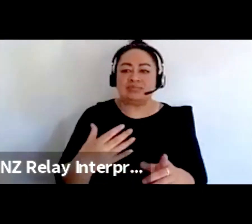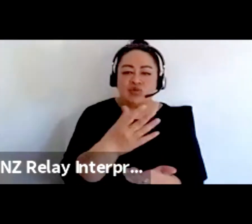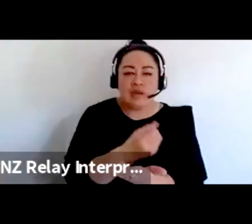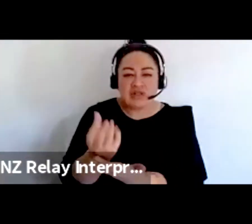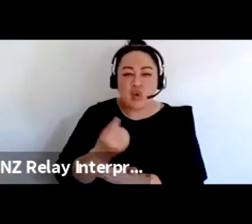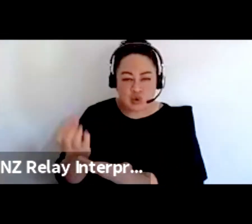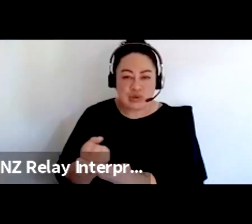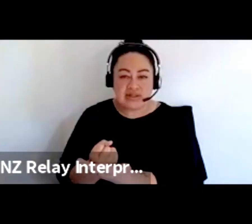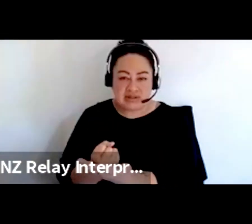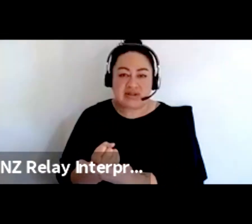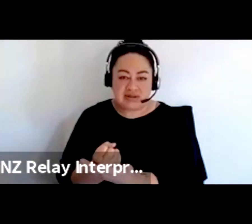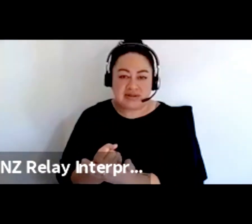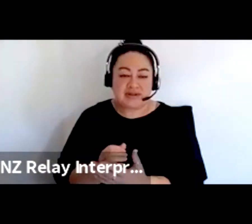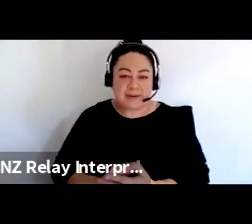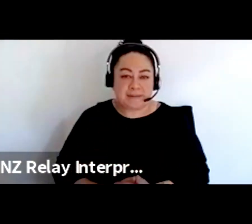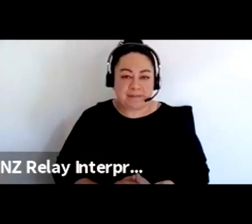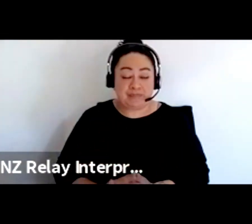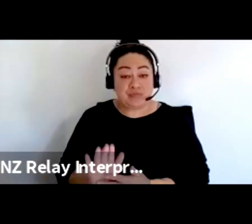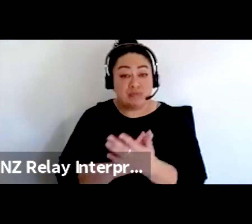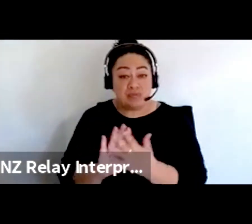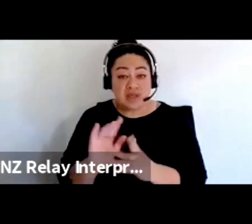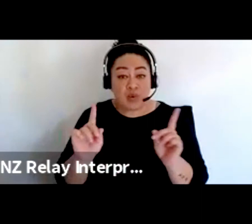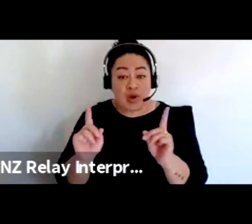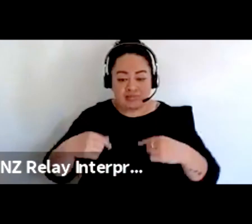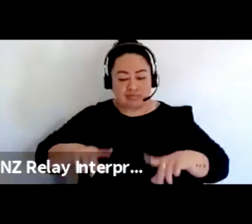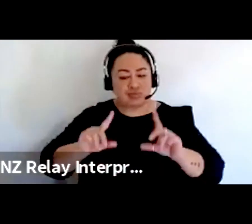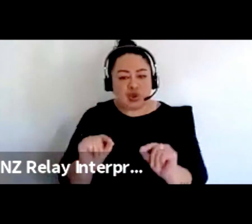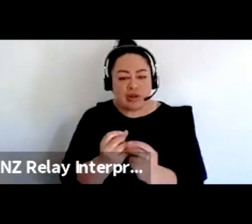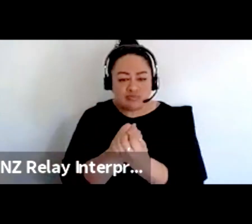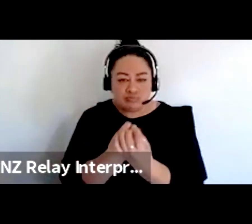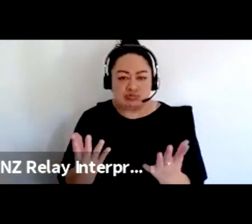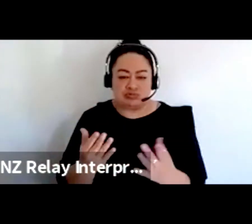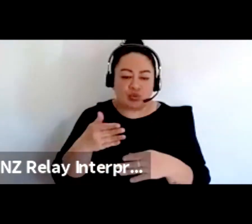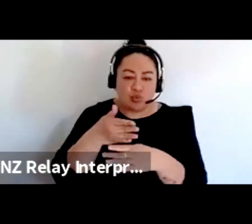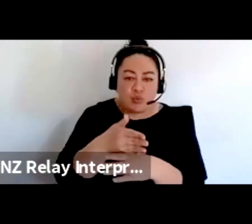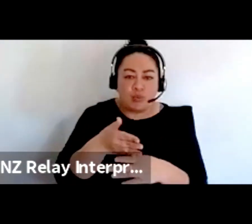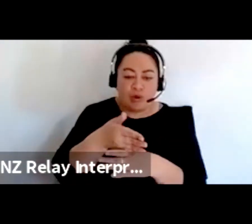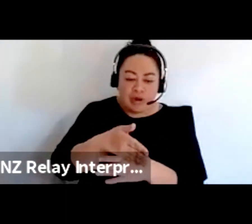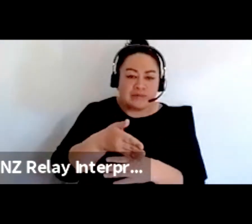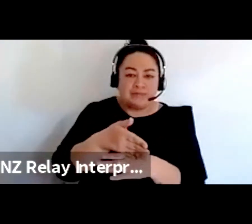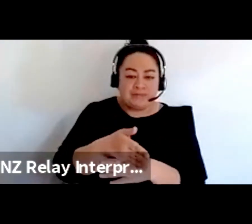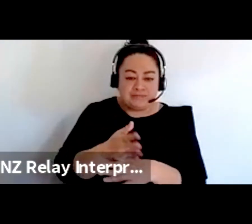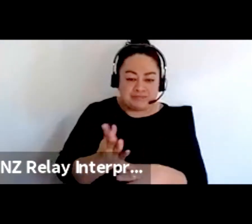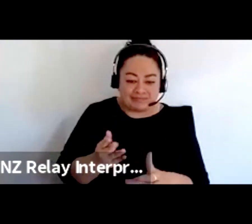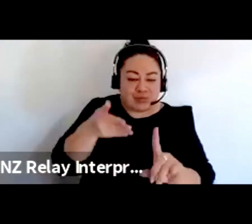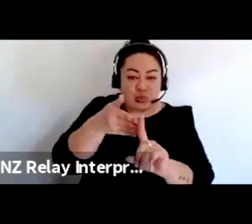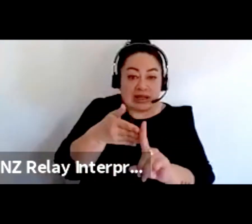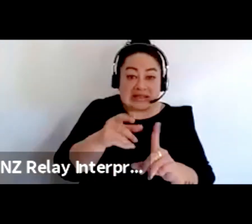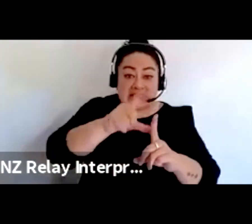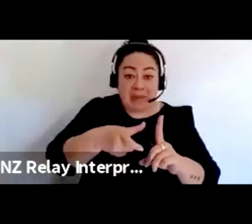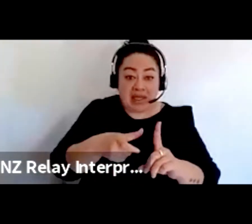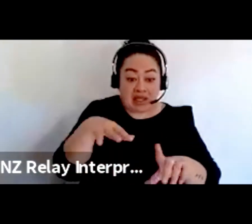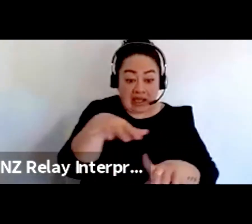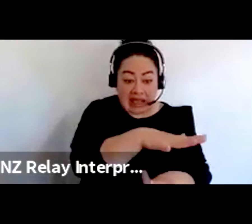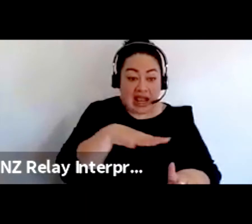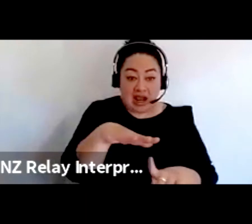And so we're having to do a lot of work around the disability sector, recognising the cultural